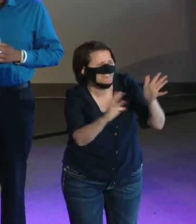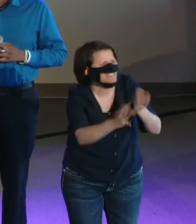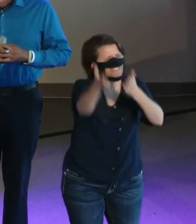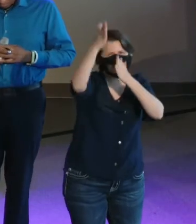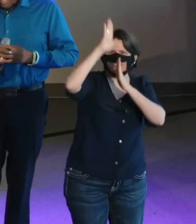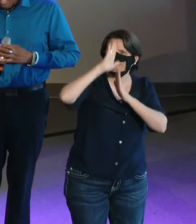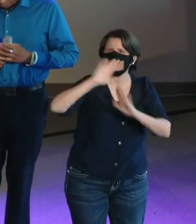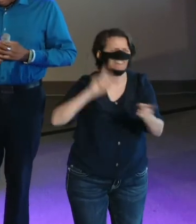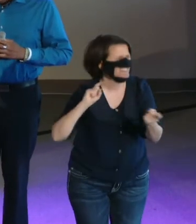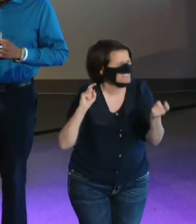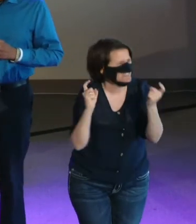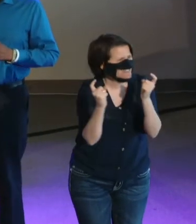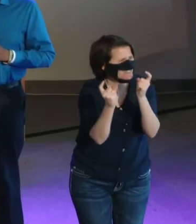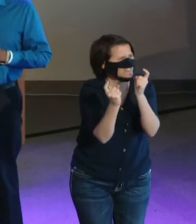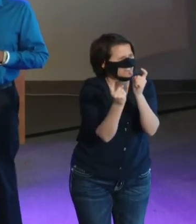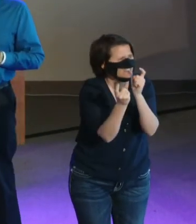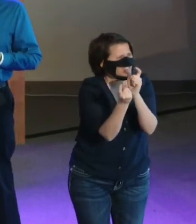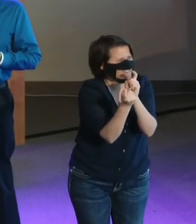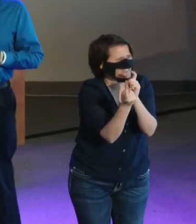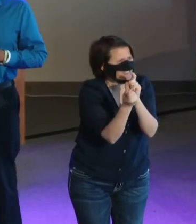change things.